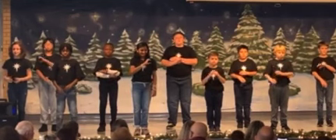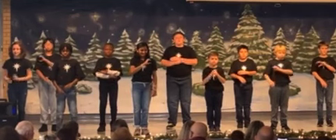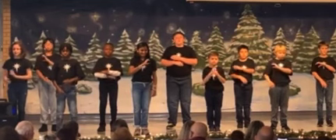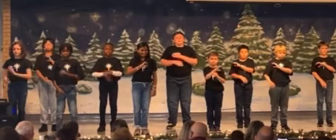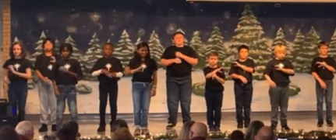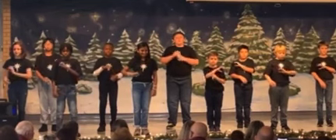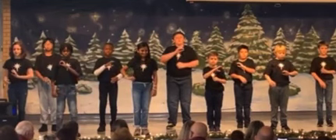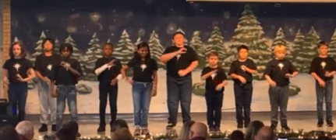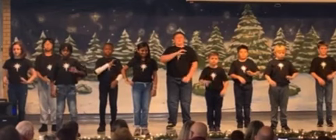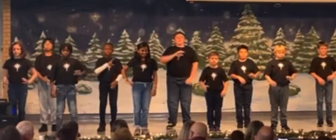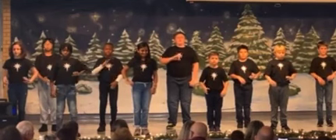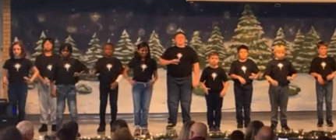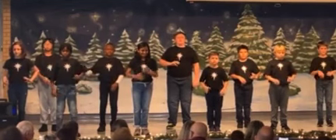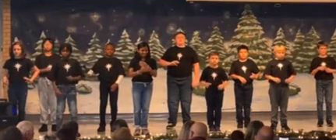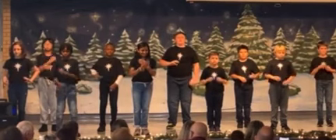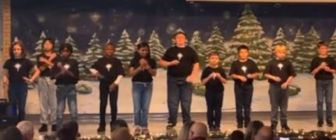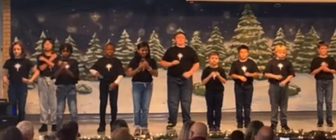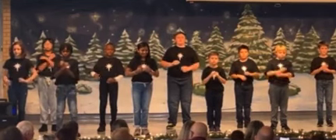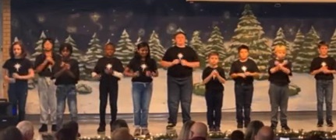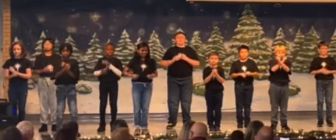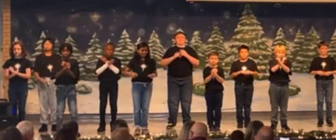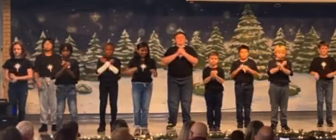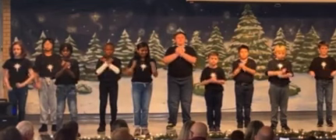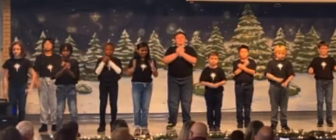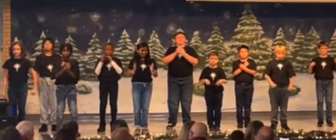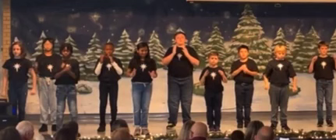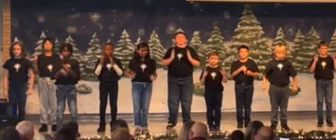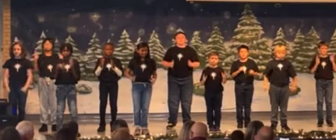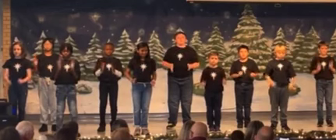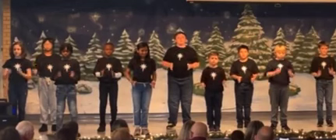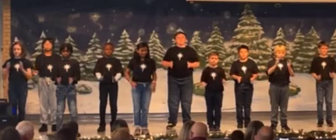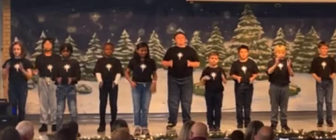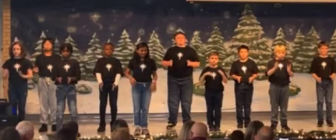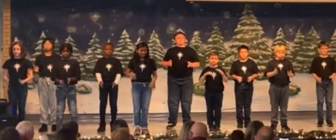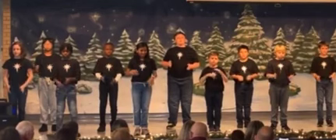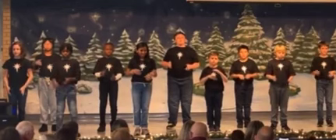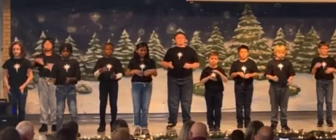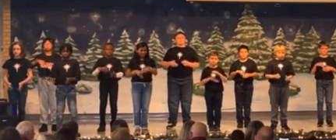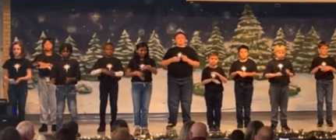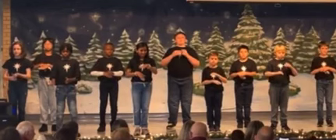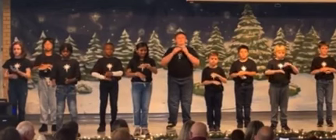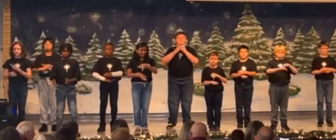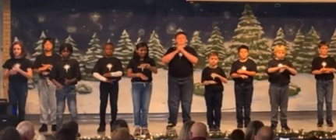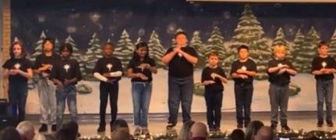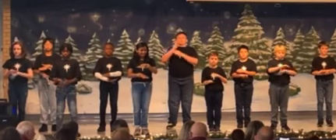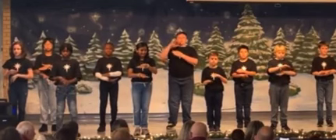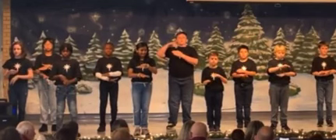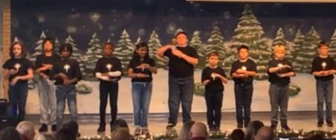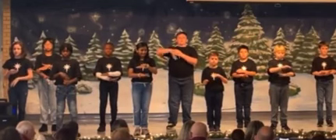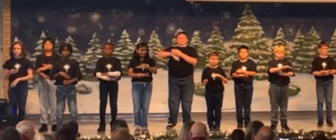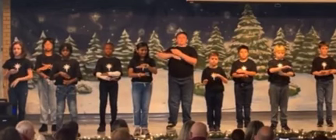Christ the Savior is born.